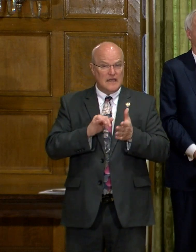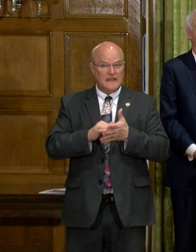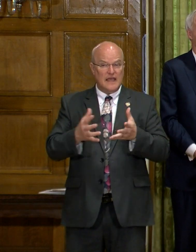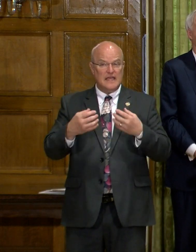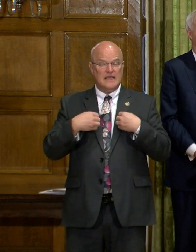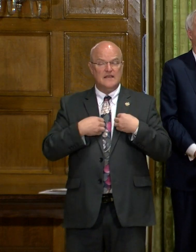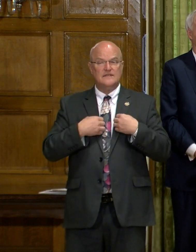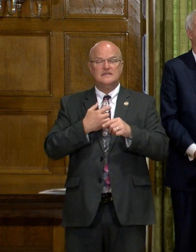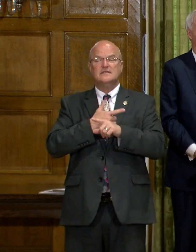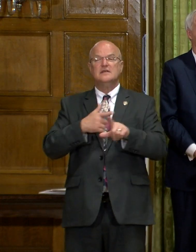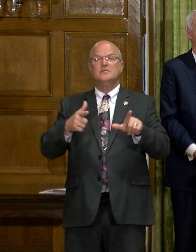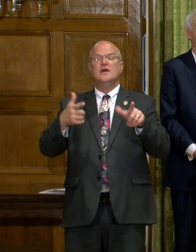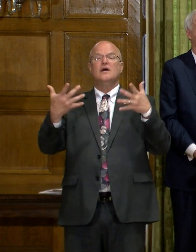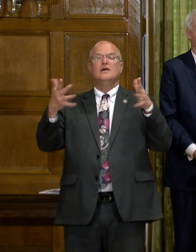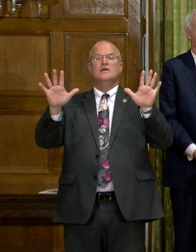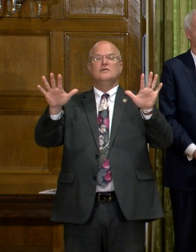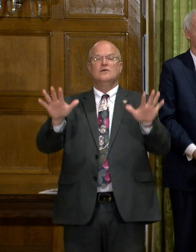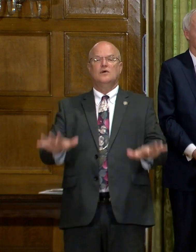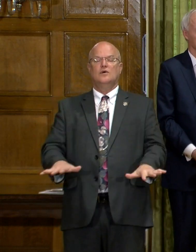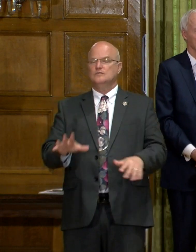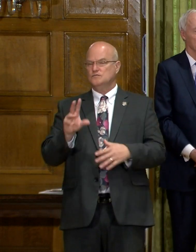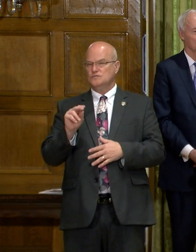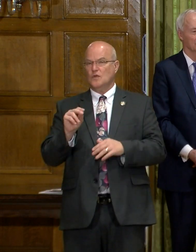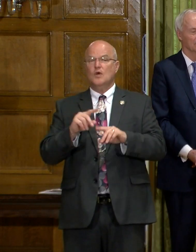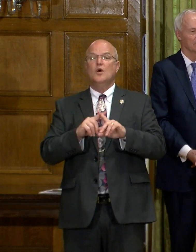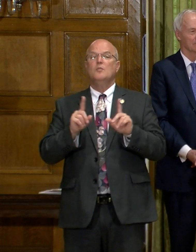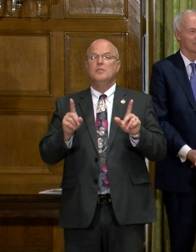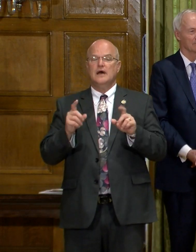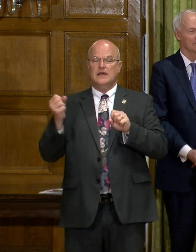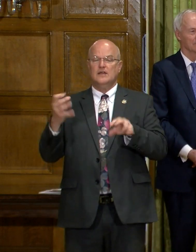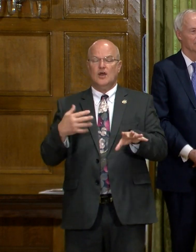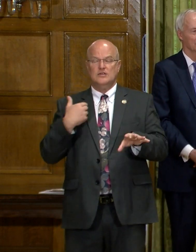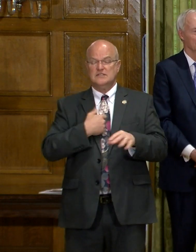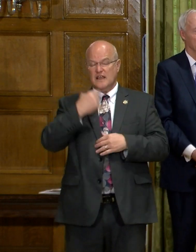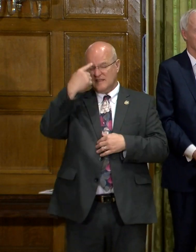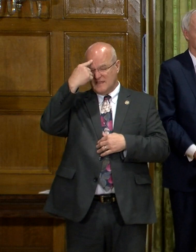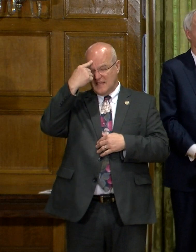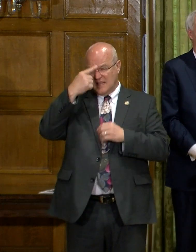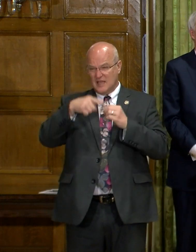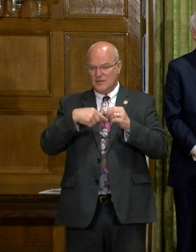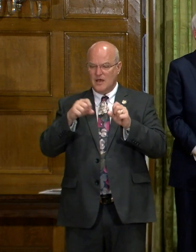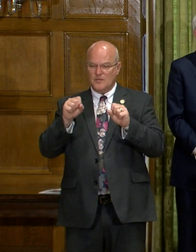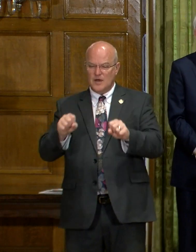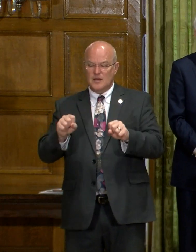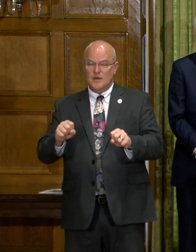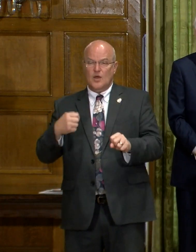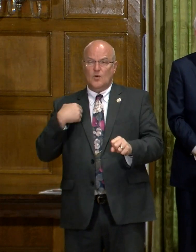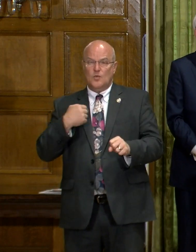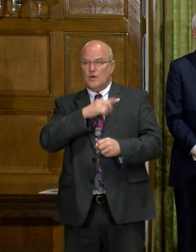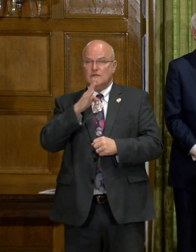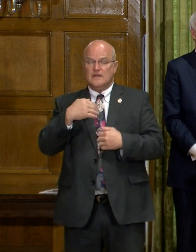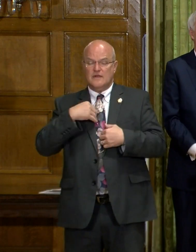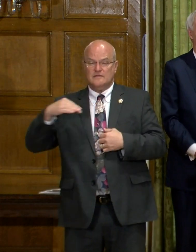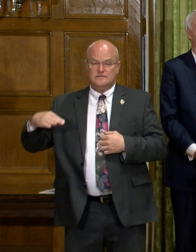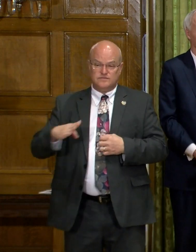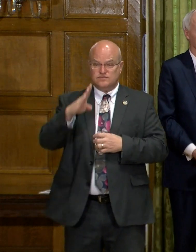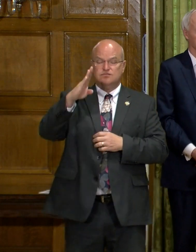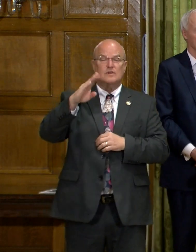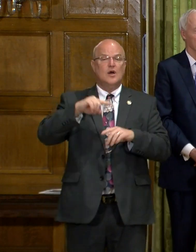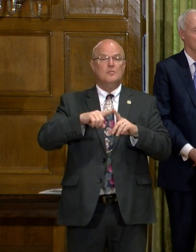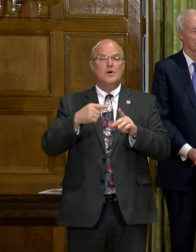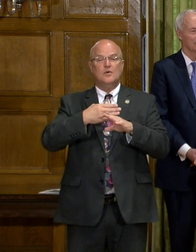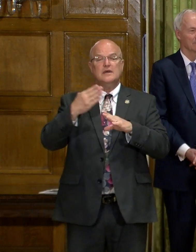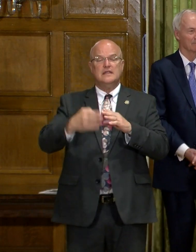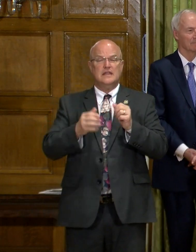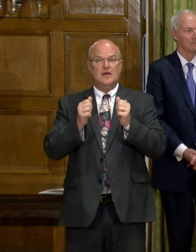gives us the liberty to let our guard down, but it causes us to think about the possibility that we will never have a surge, but we will